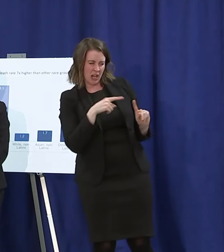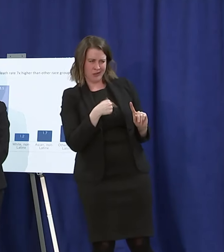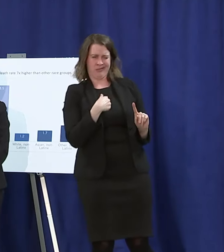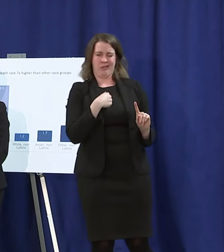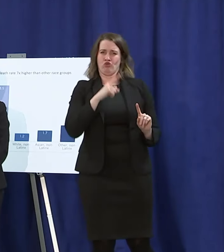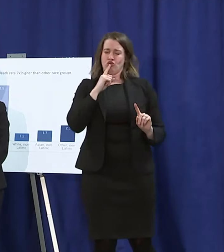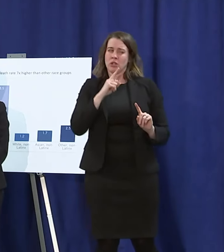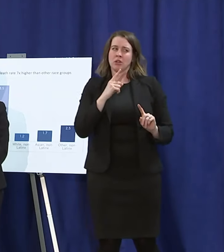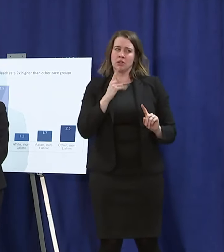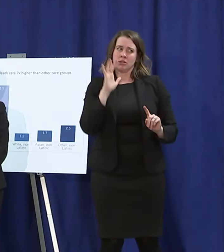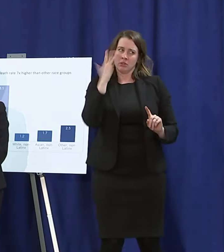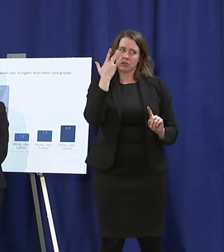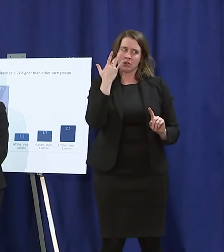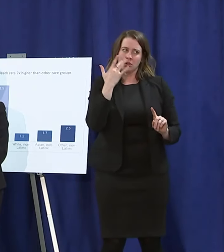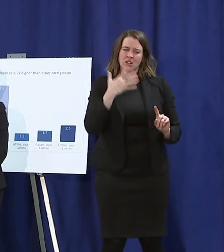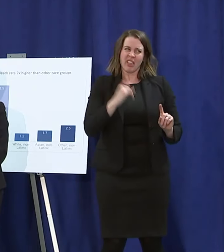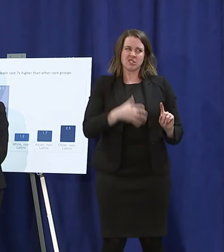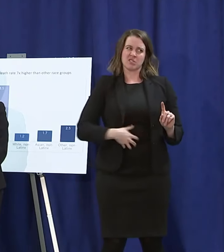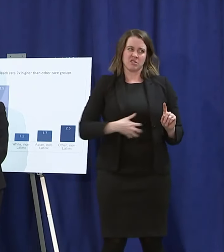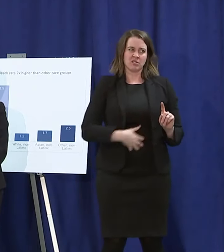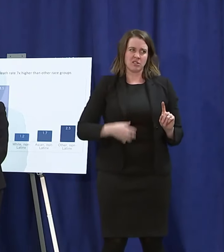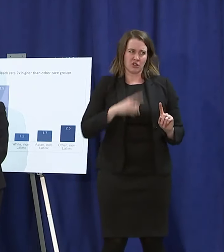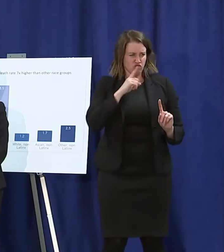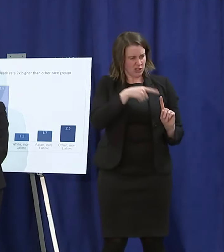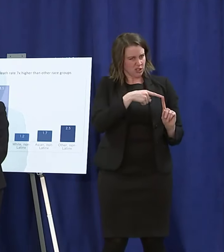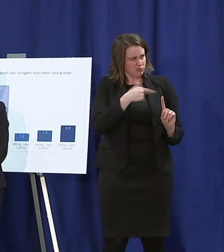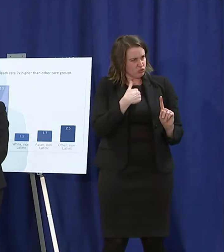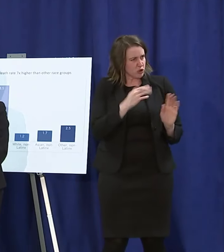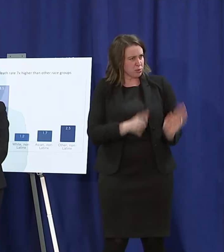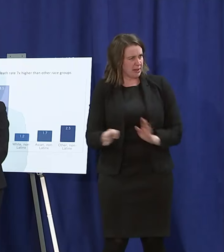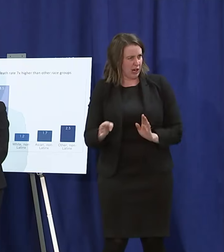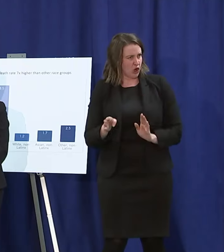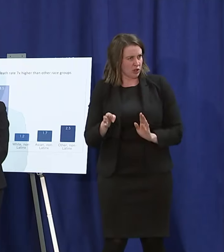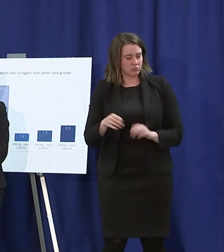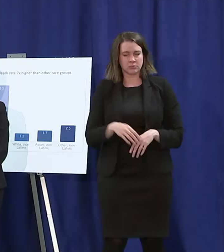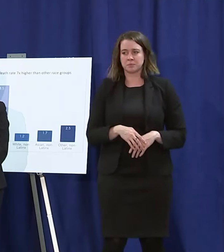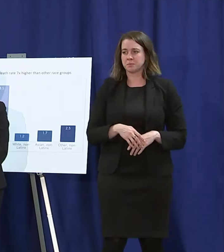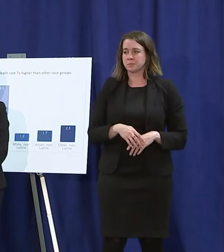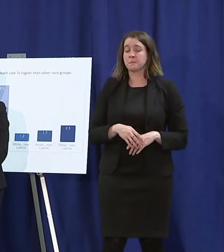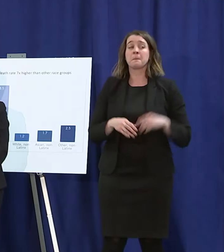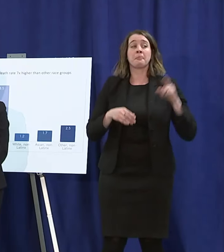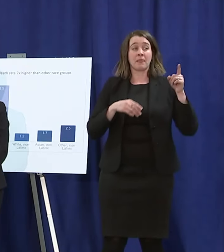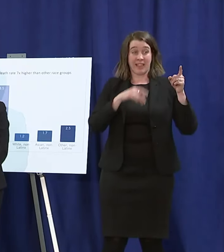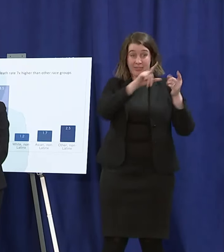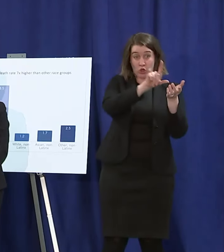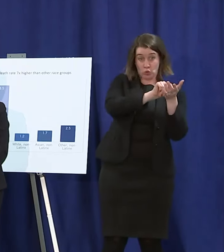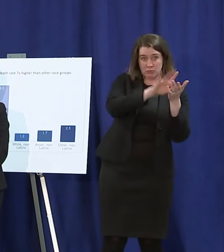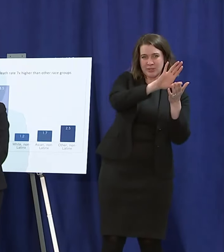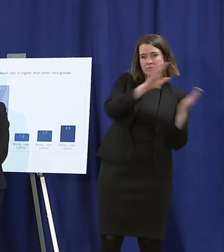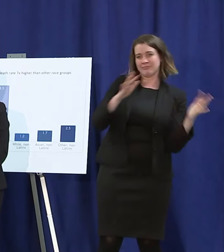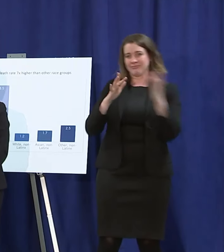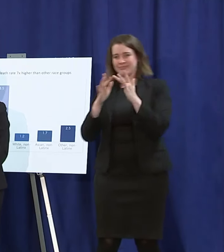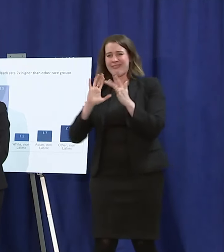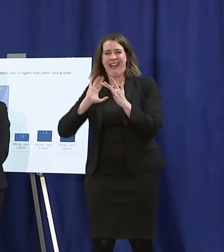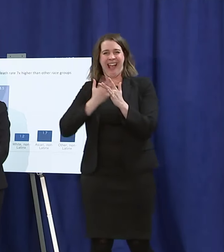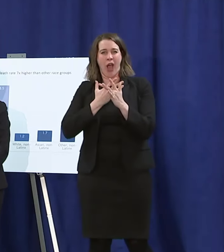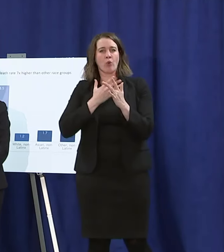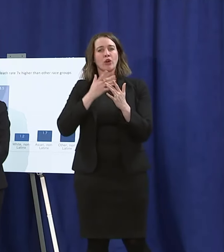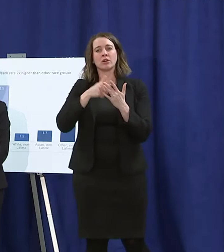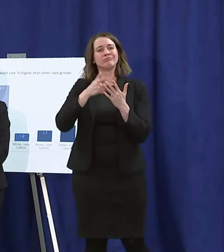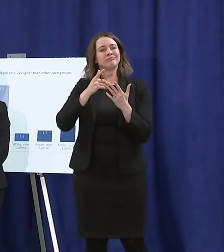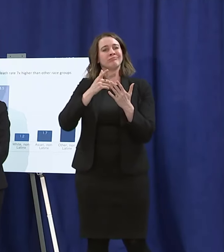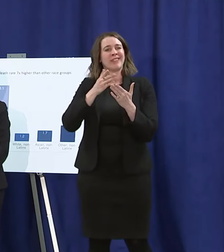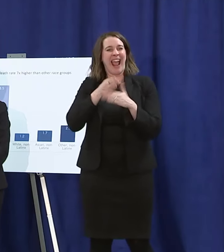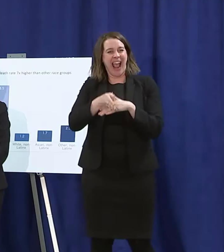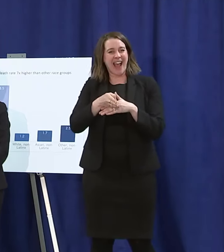me. The reporter, my understanding, did get a hold of our after action report, which is a standard procedure where